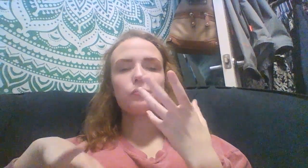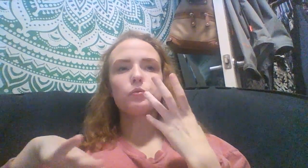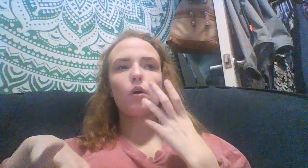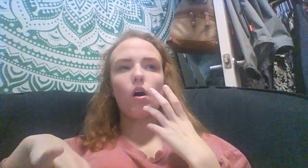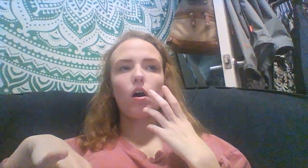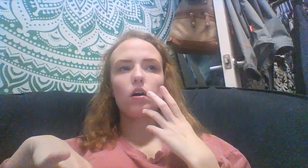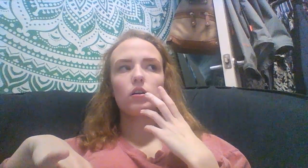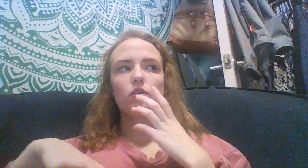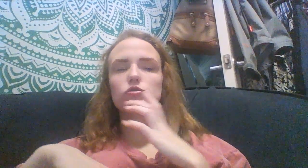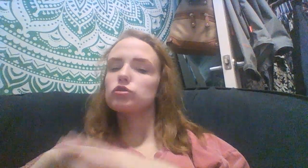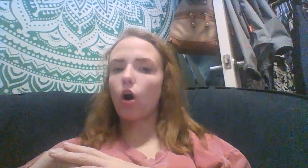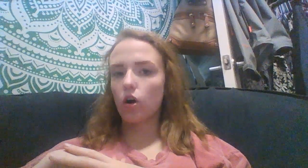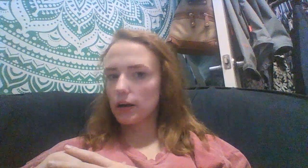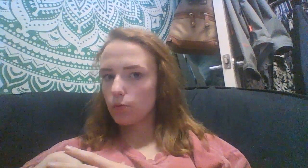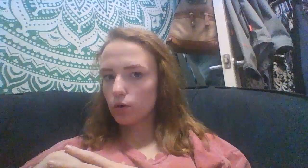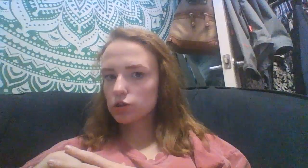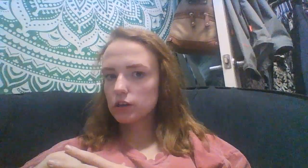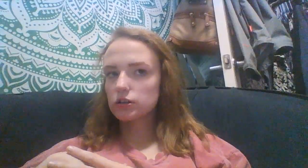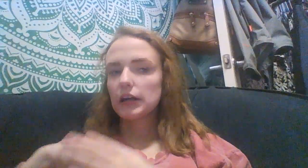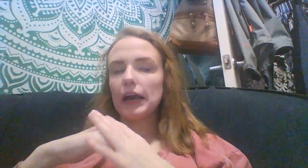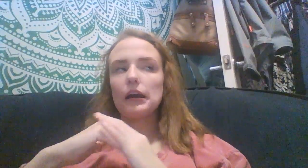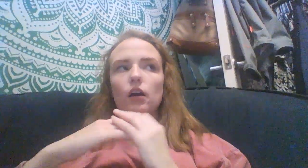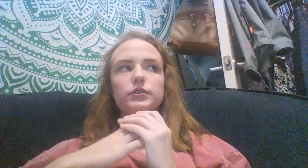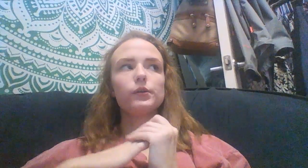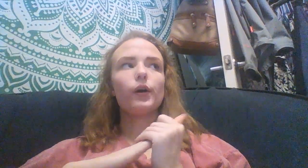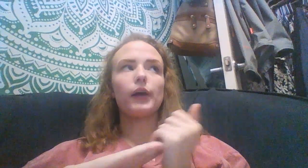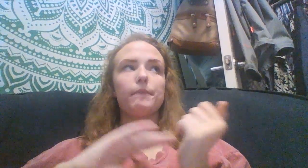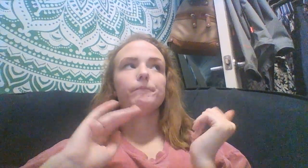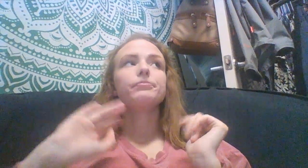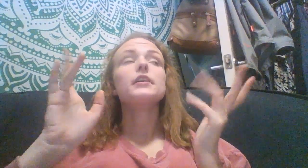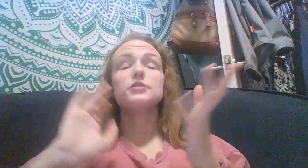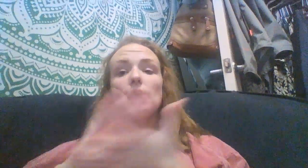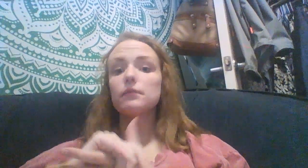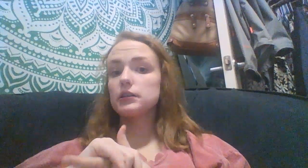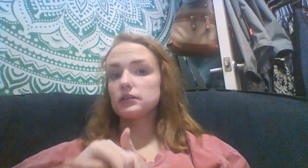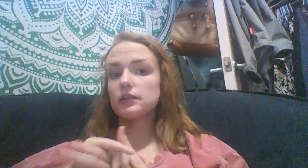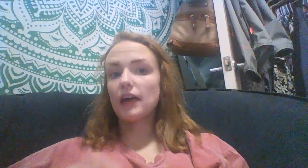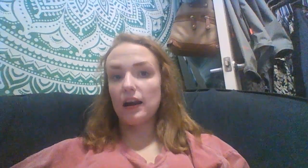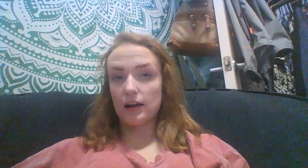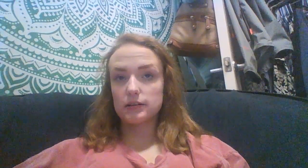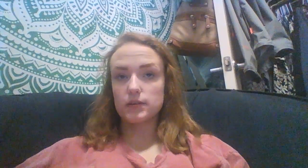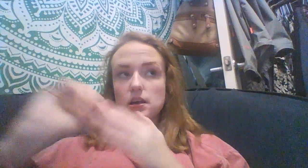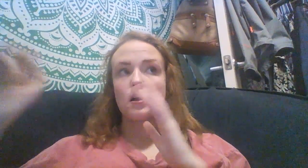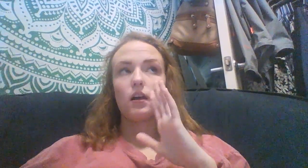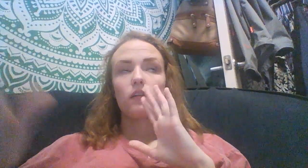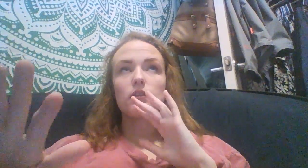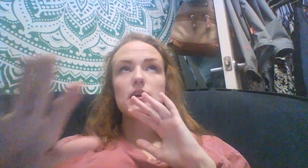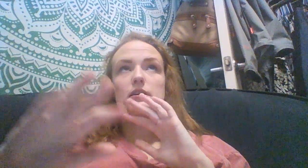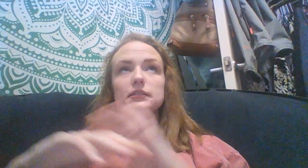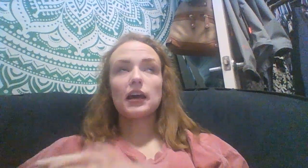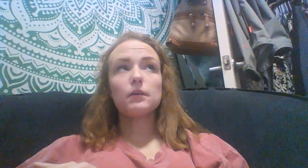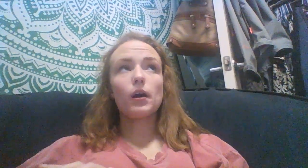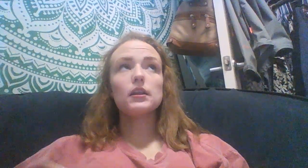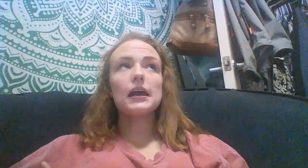who aren't in wheelchairs. And also, okay, so that was that activity. The second part of the